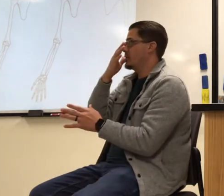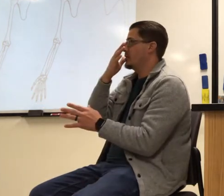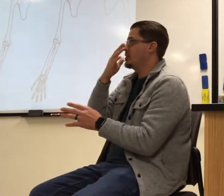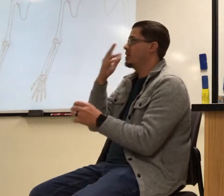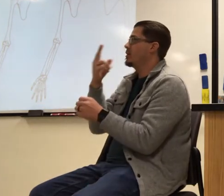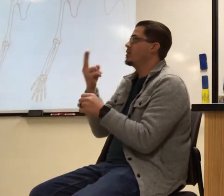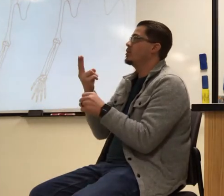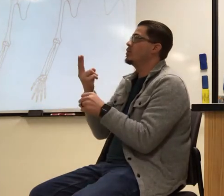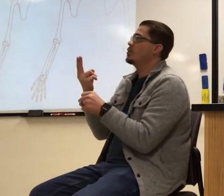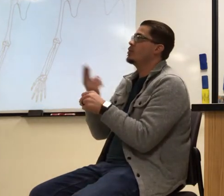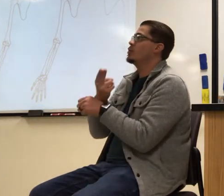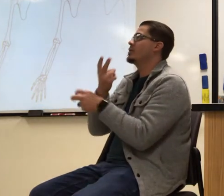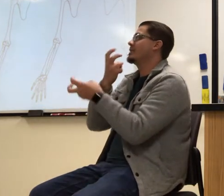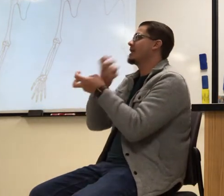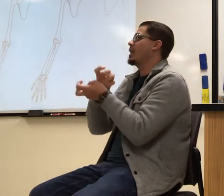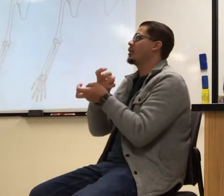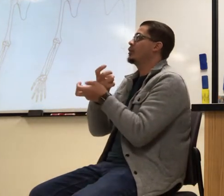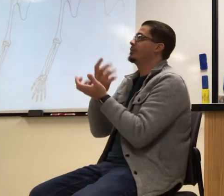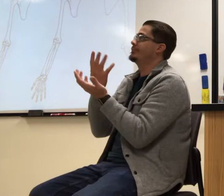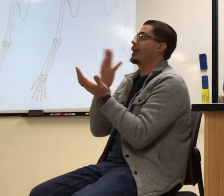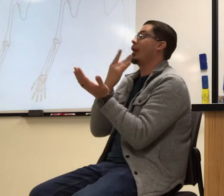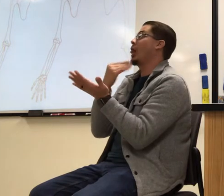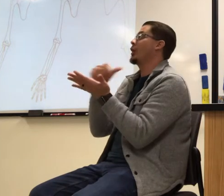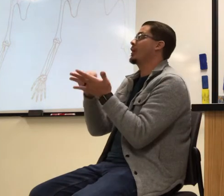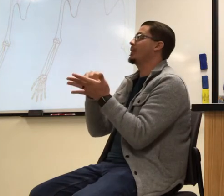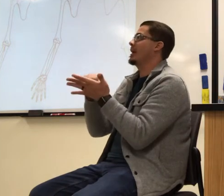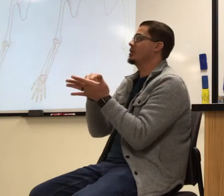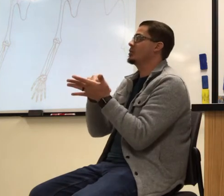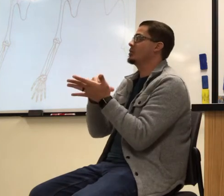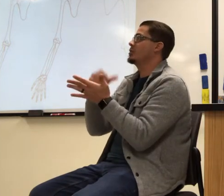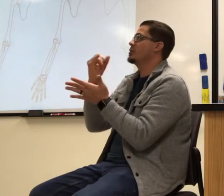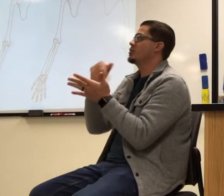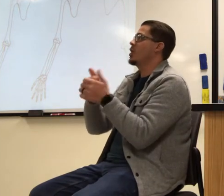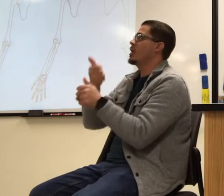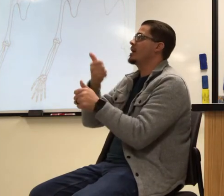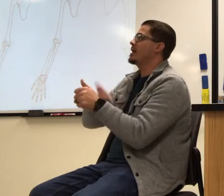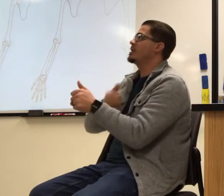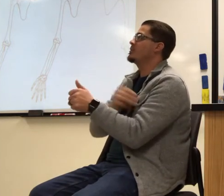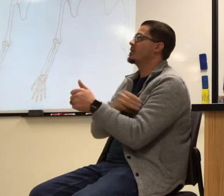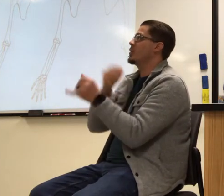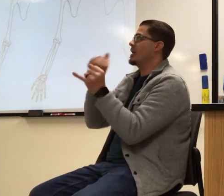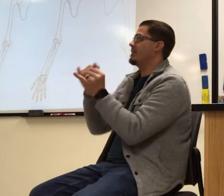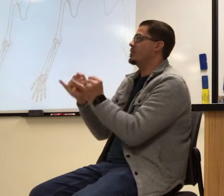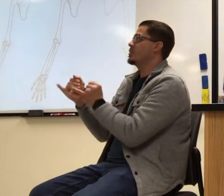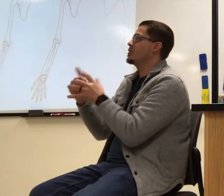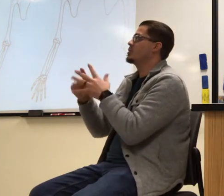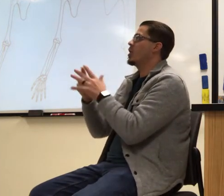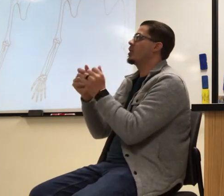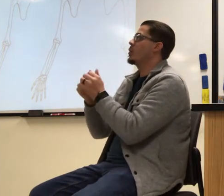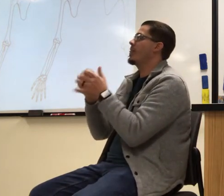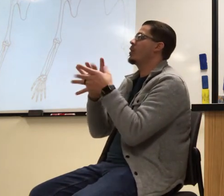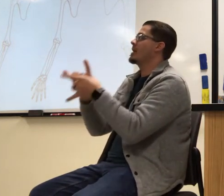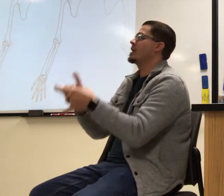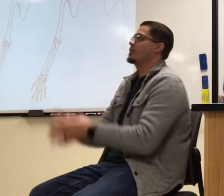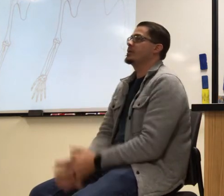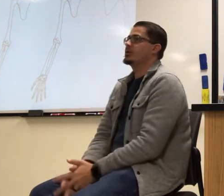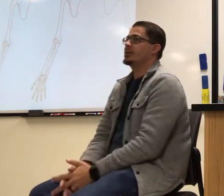coloring gauges, so to speak, and to draw each muscle individually, starting with their attachments.